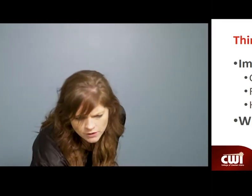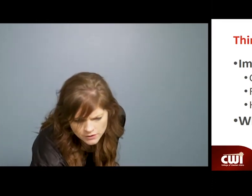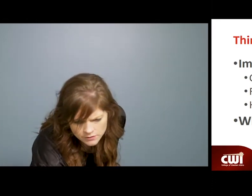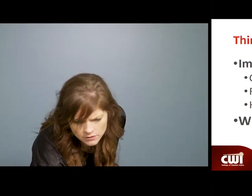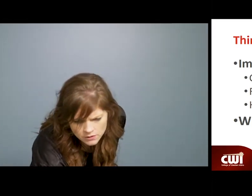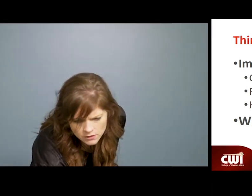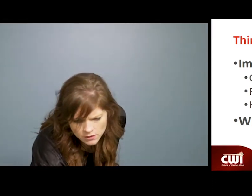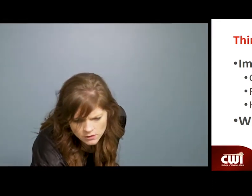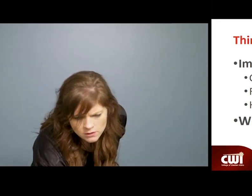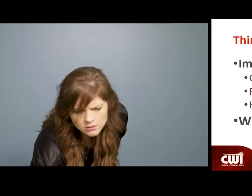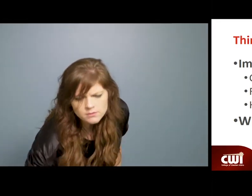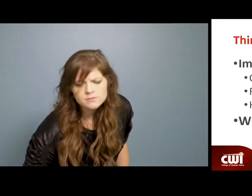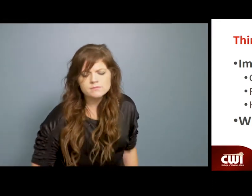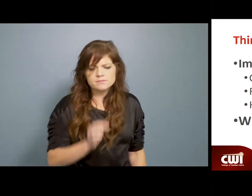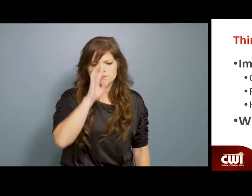Next.